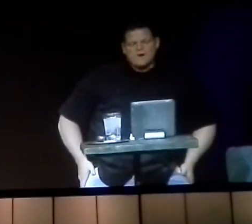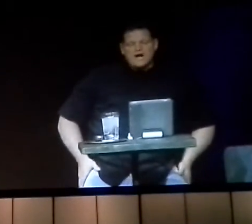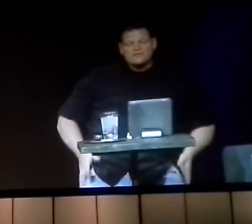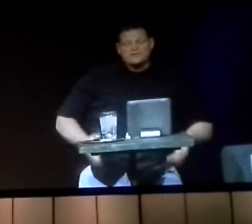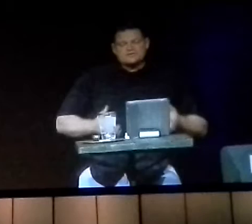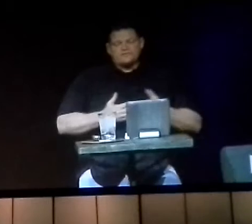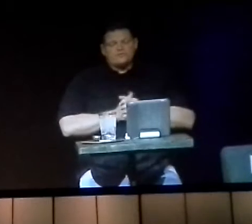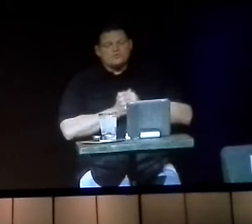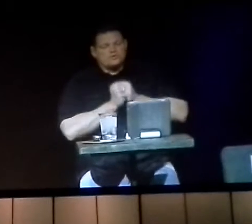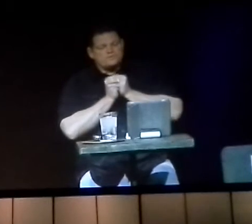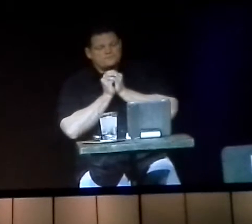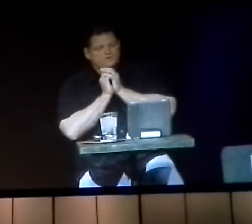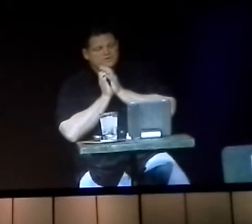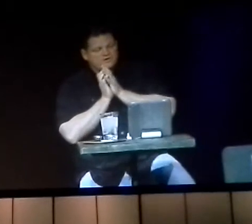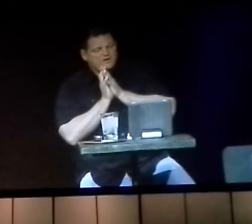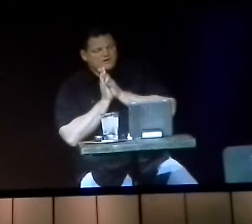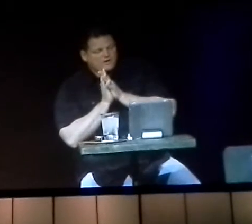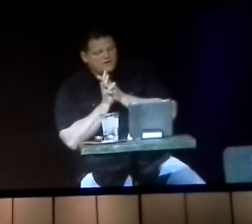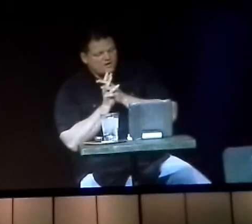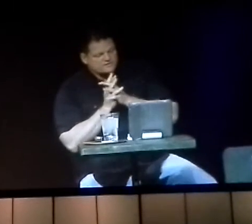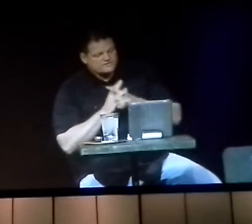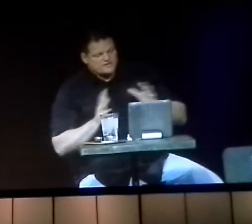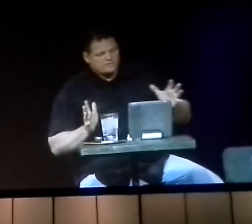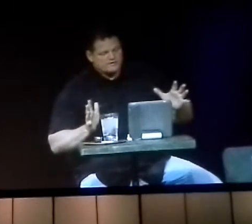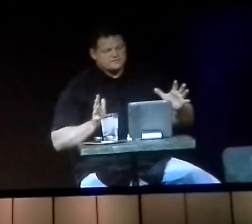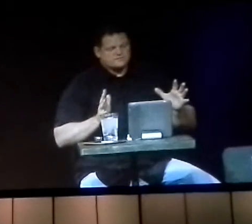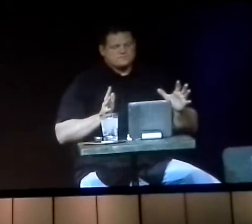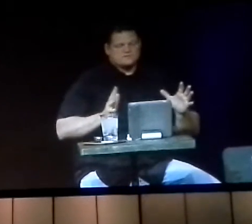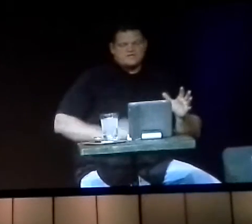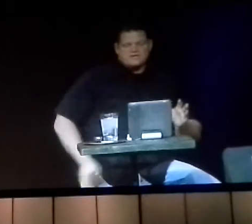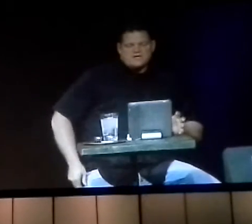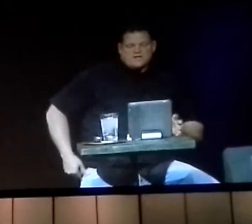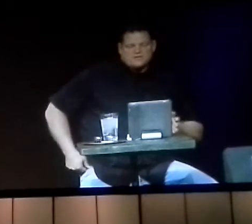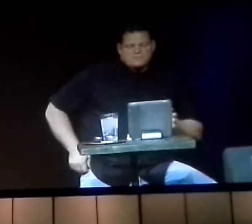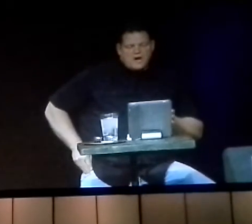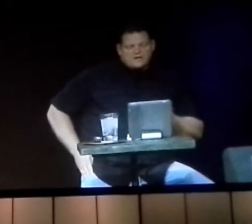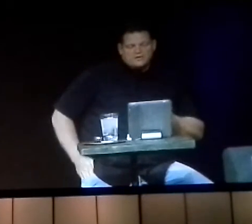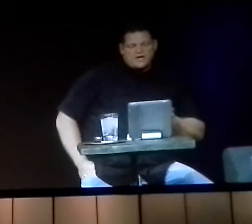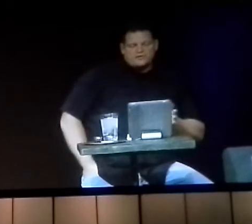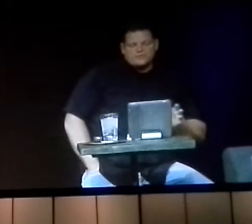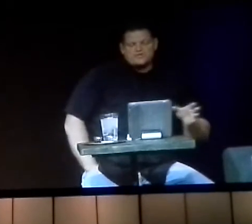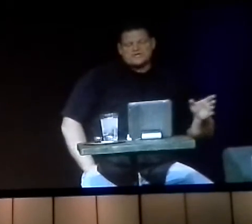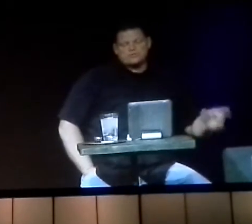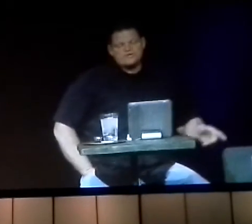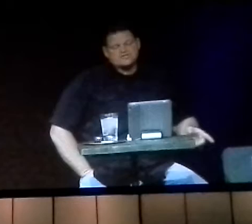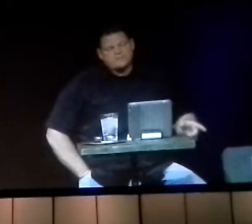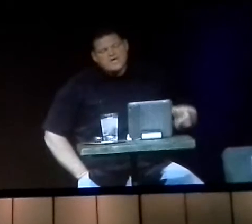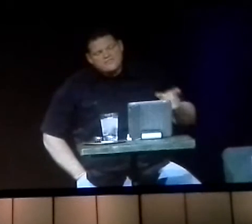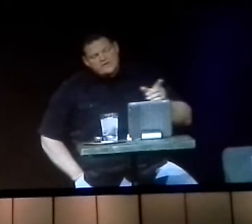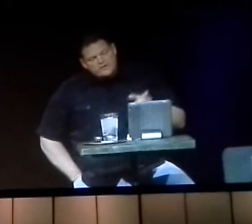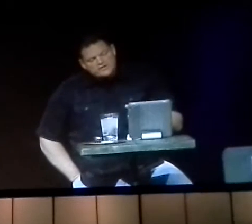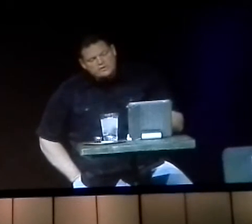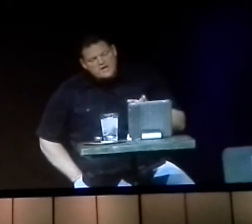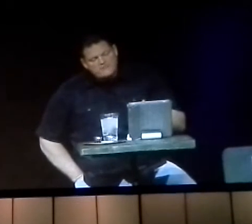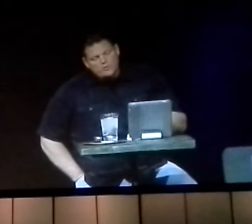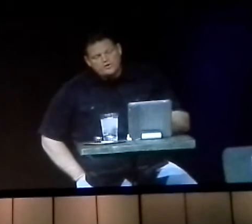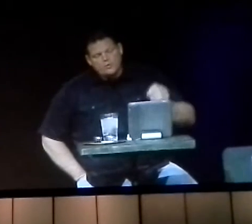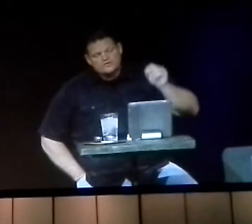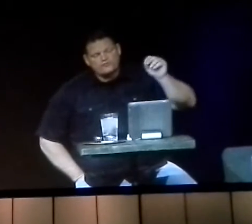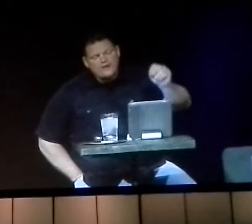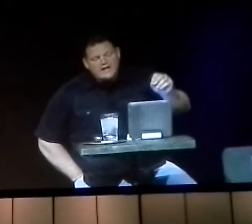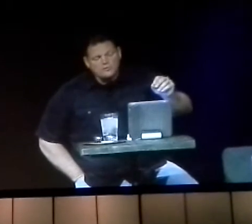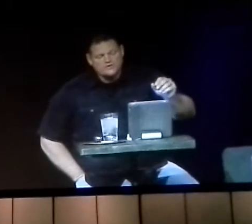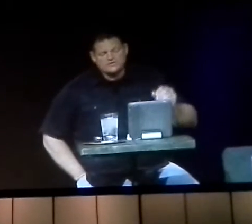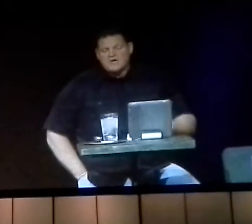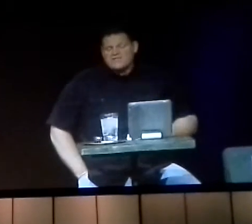The mocker is the fool on steroids. You see, the mocker not only rejects wisdom, they ridicule everyone who